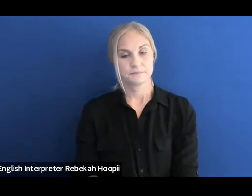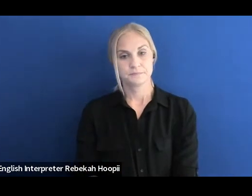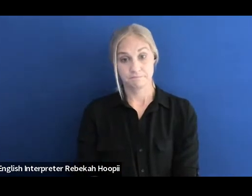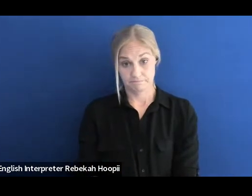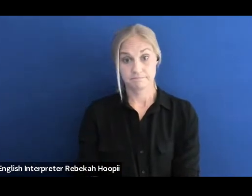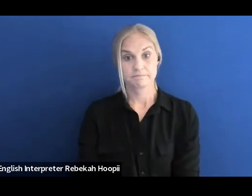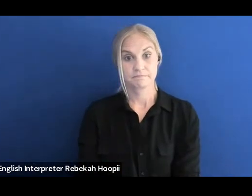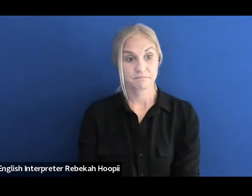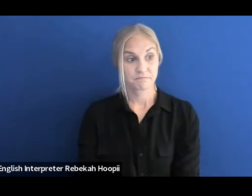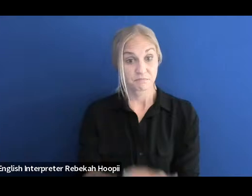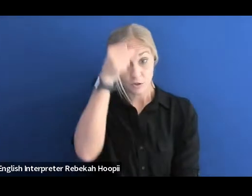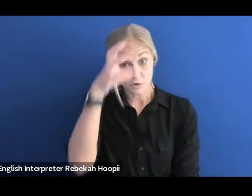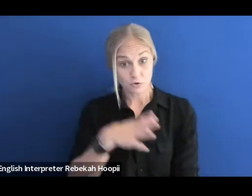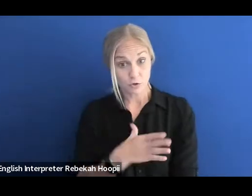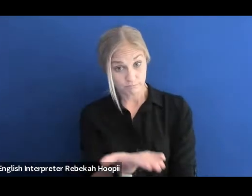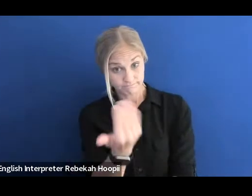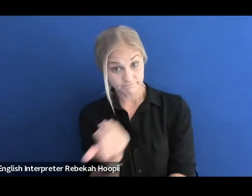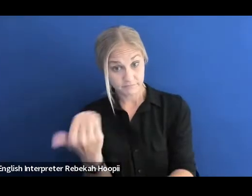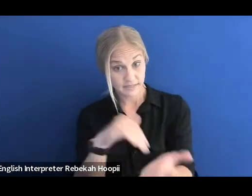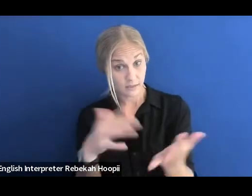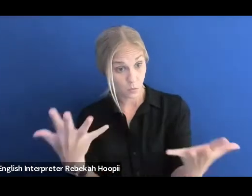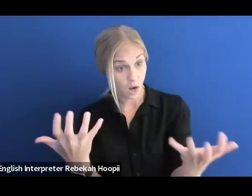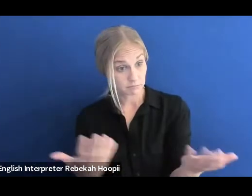Okay, sir, if you want to come up again.